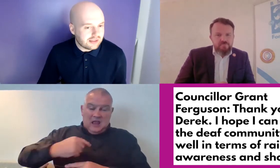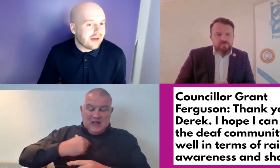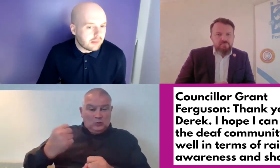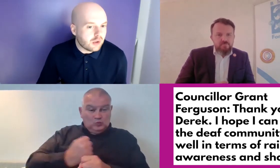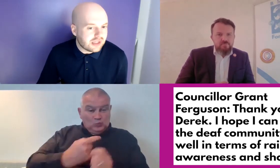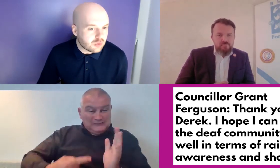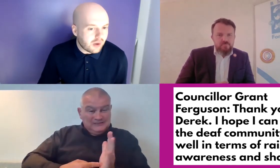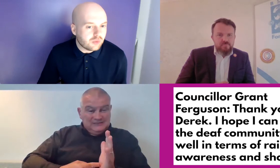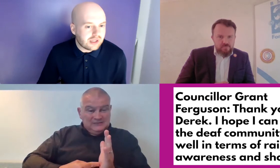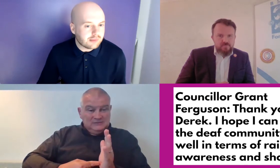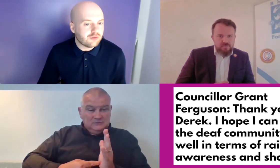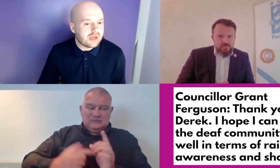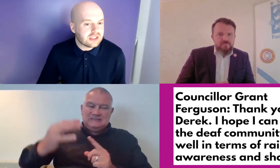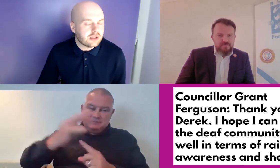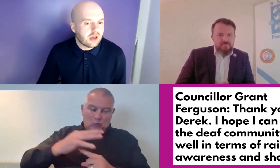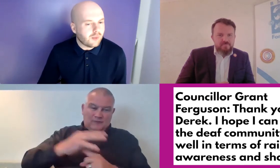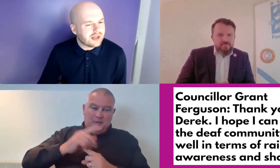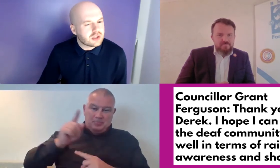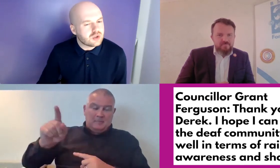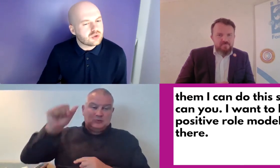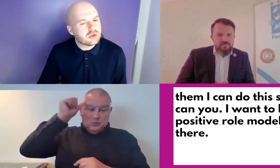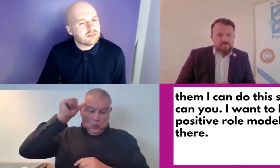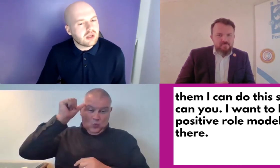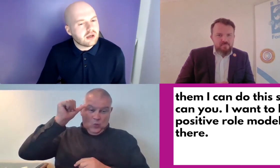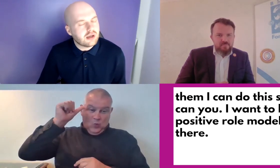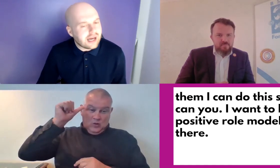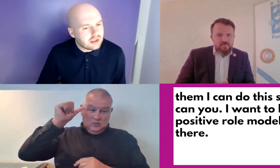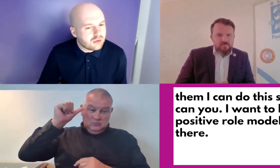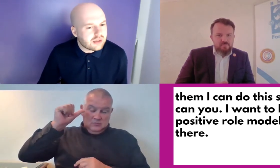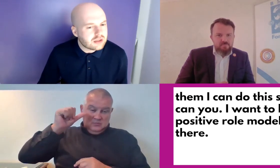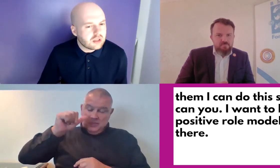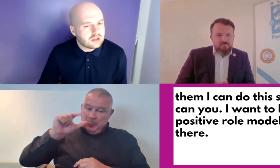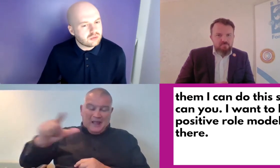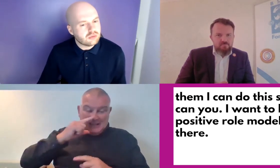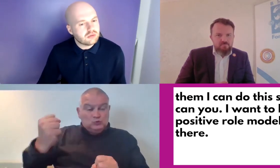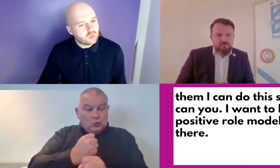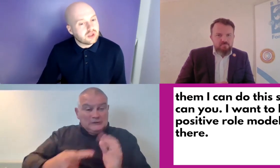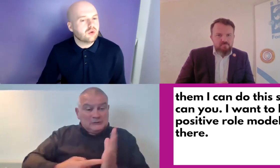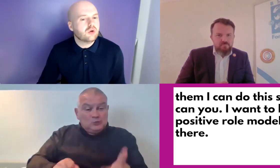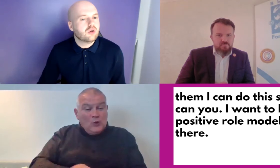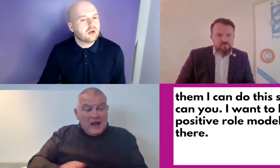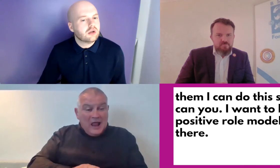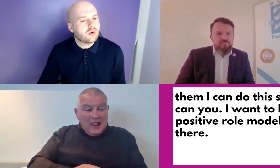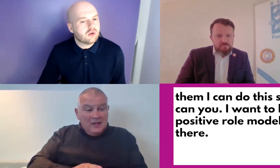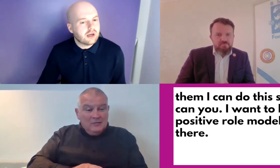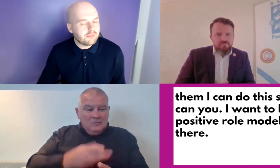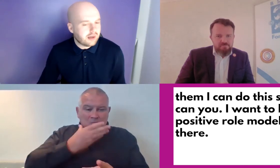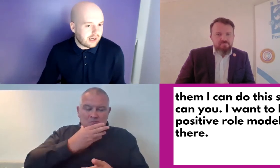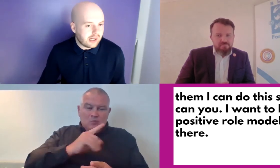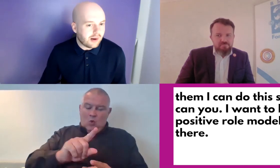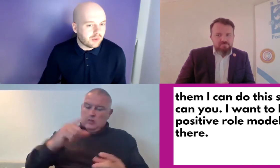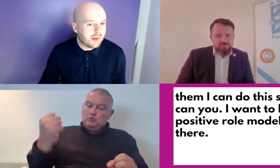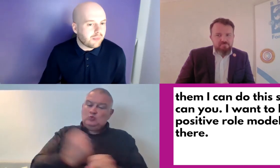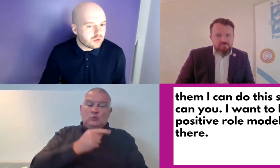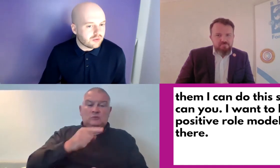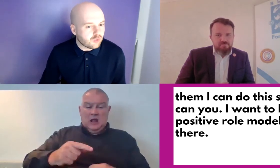the deaf community as well in terms of raising awareness and showing them that I can do this. so can you. You know,